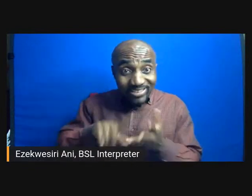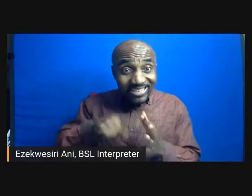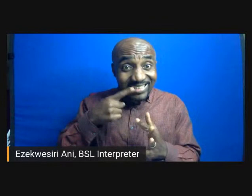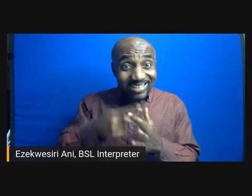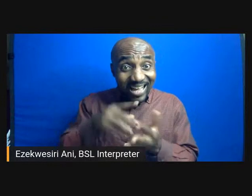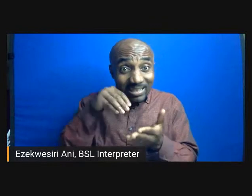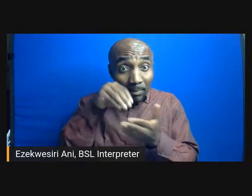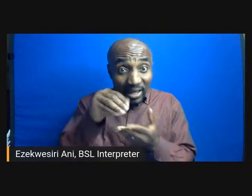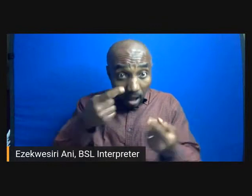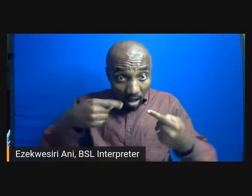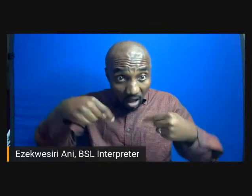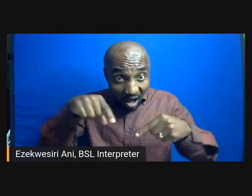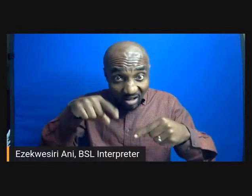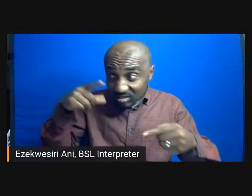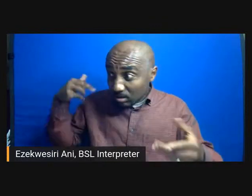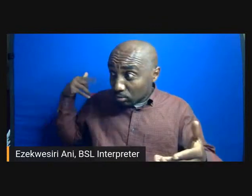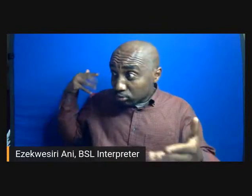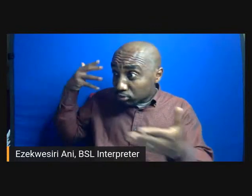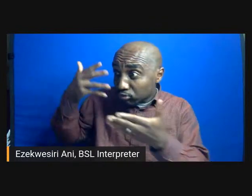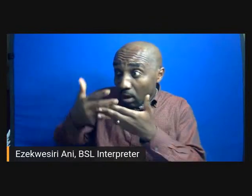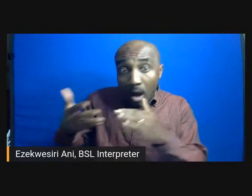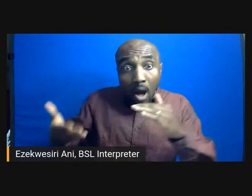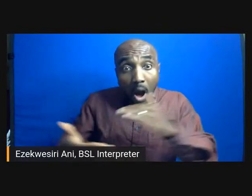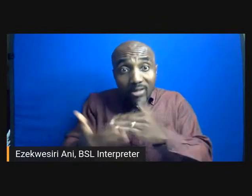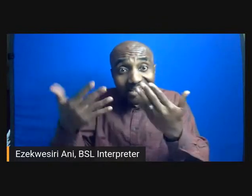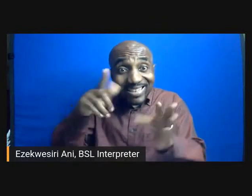this off less than 10 years ago.